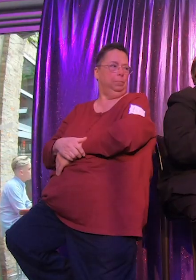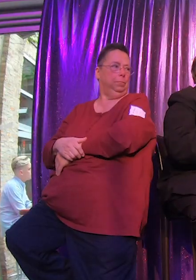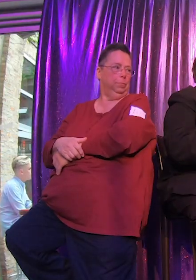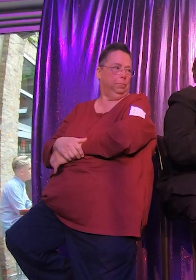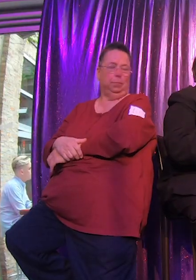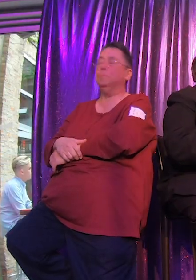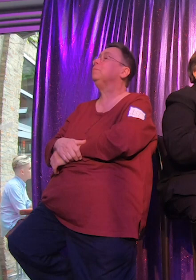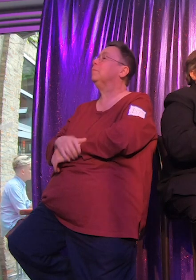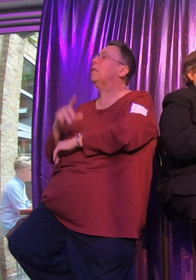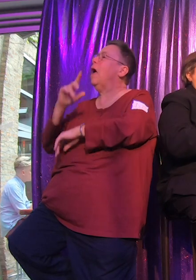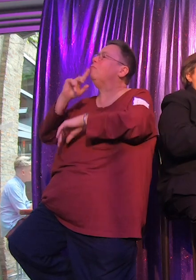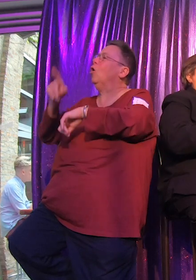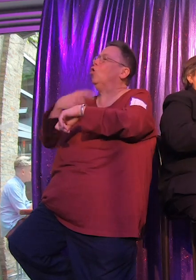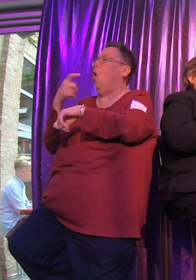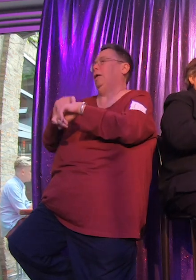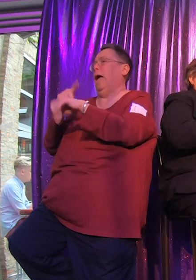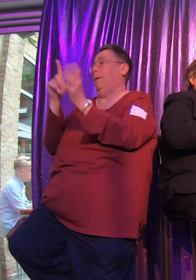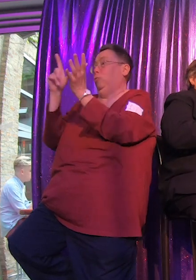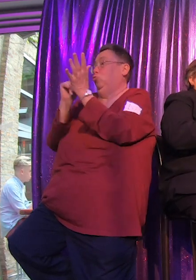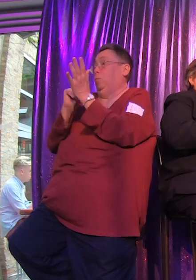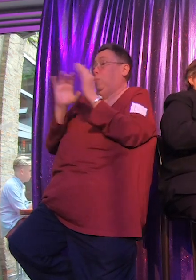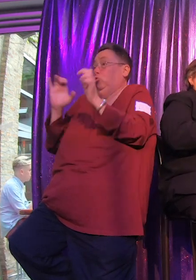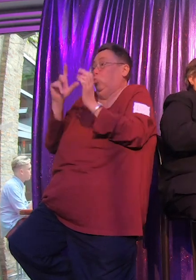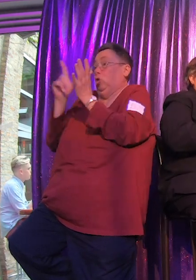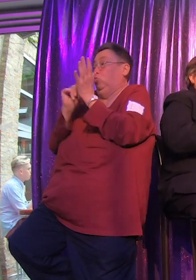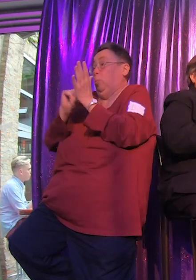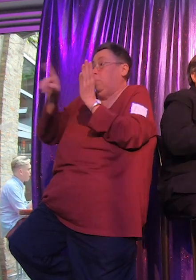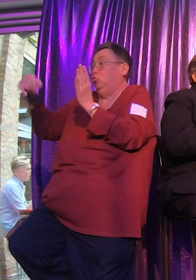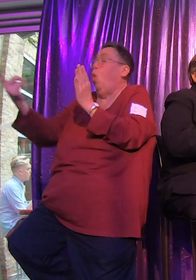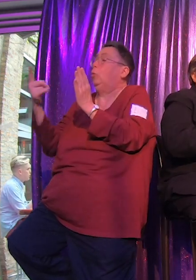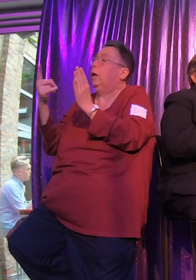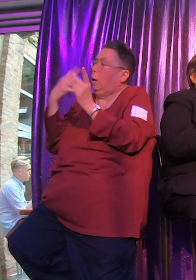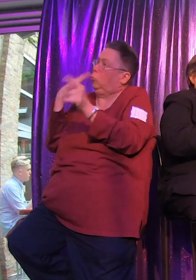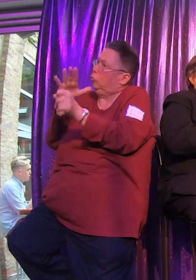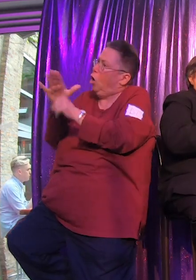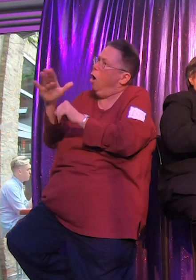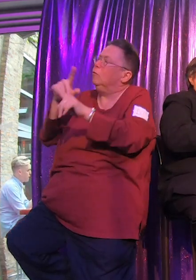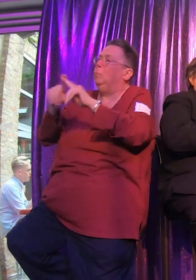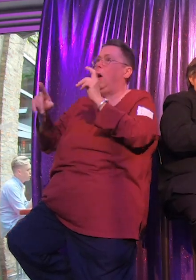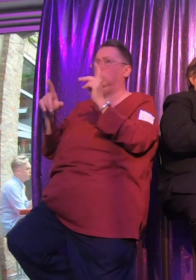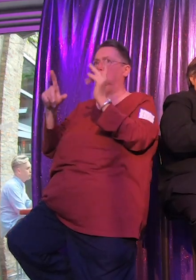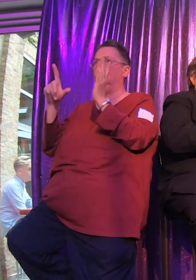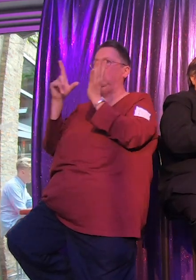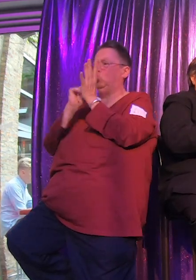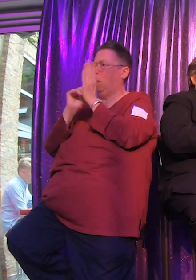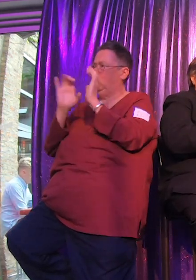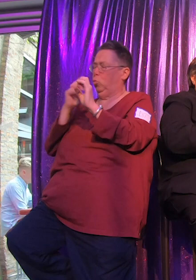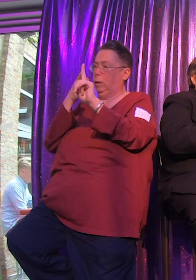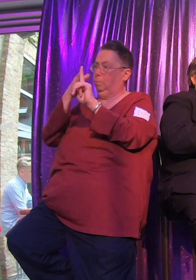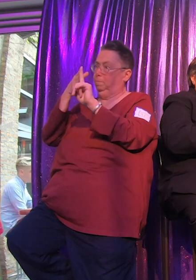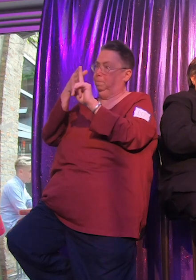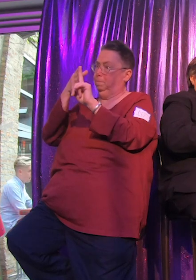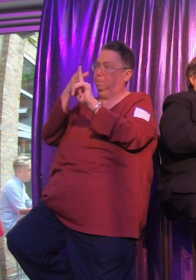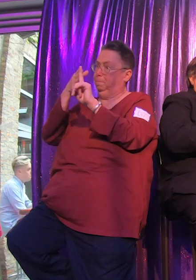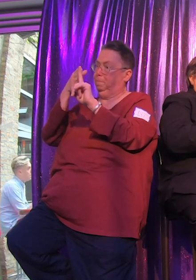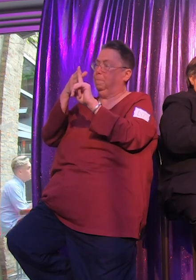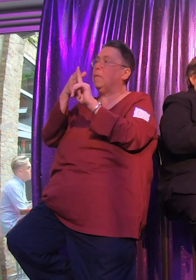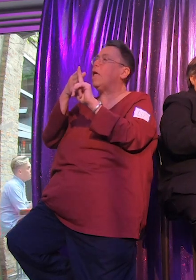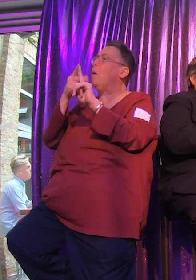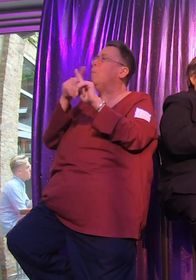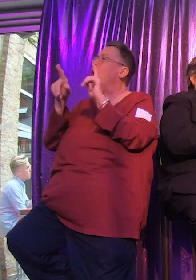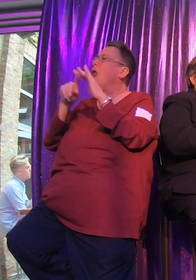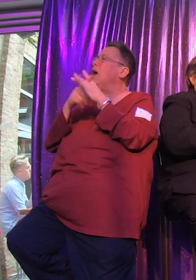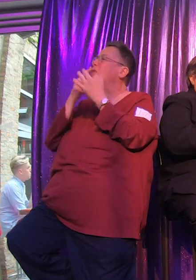For a very long time, newspapers was all I was doing, not that it was not enough. But when I started working